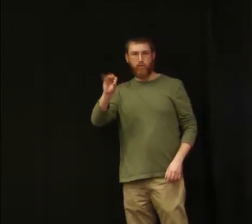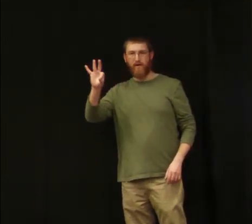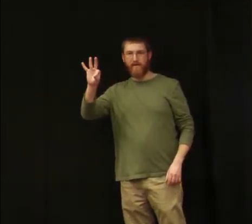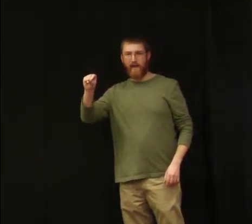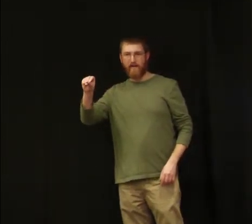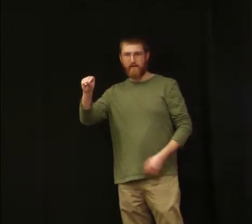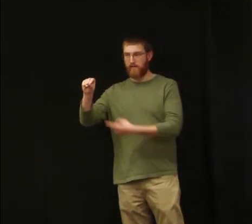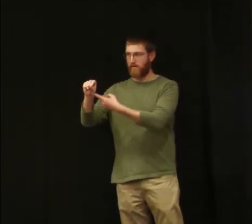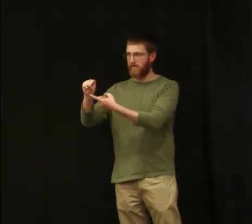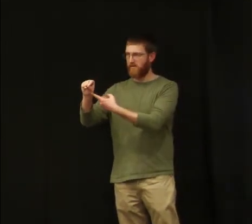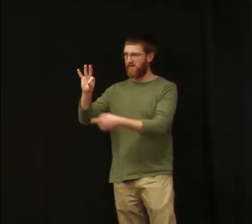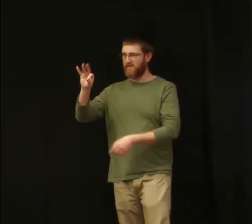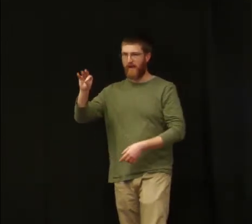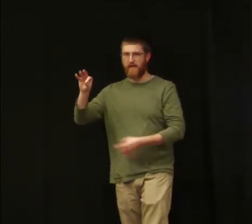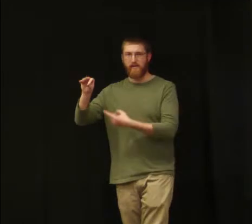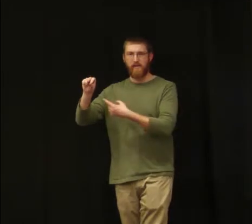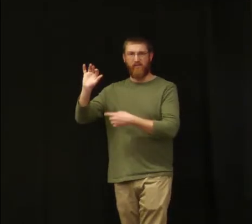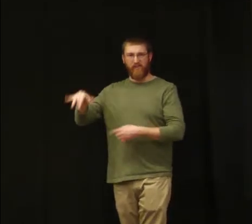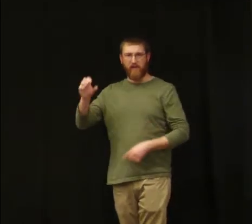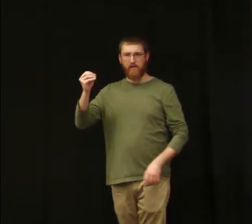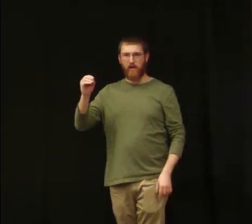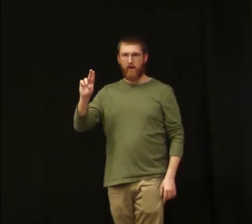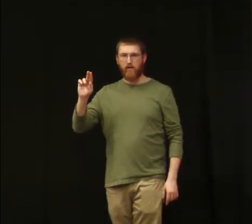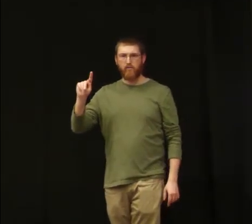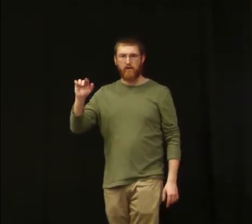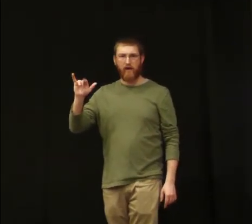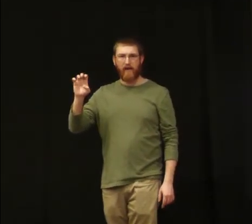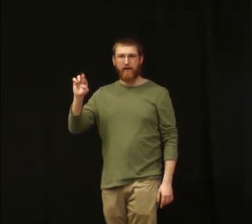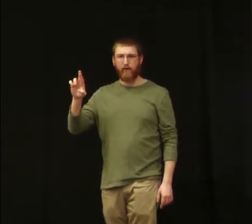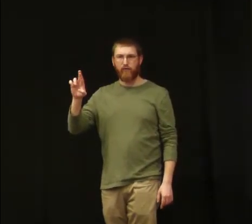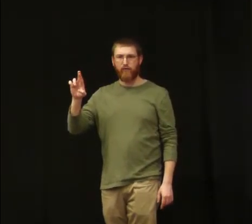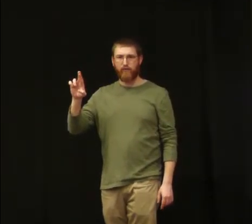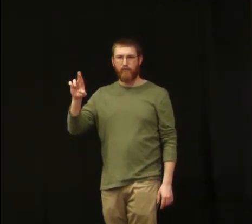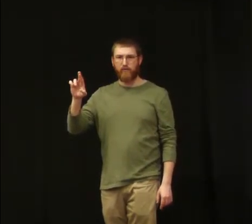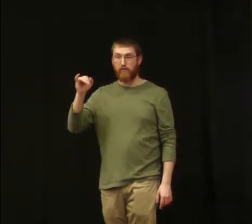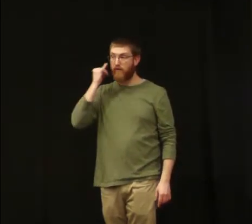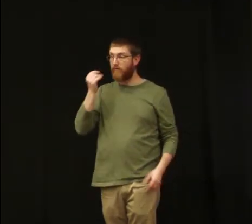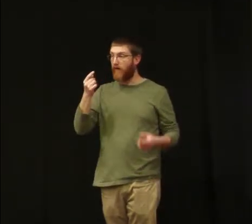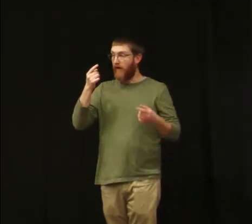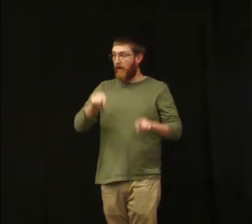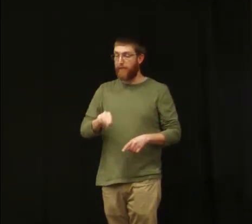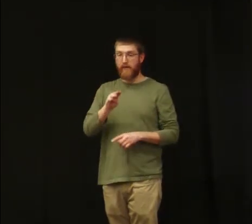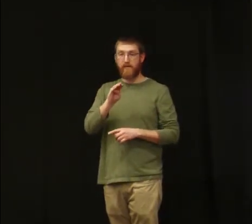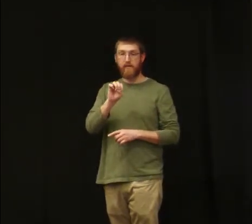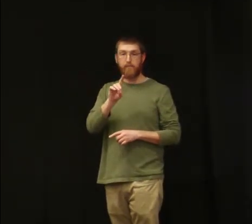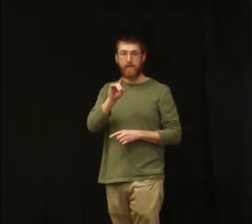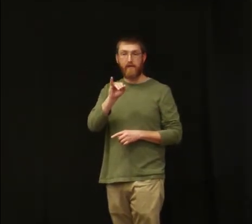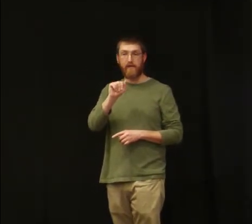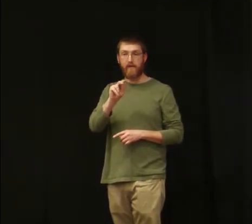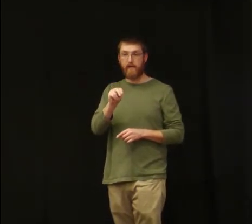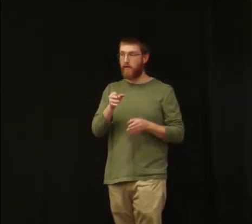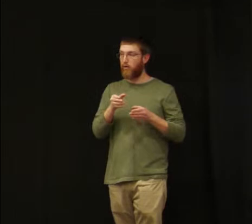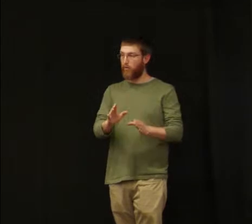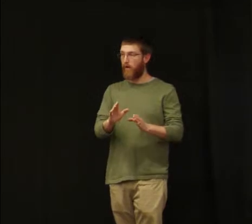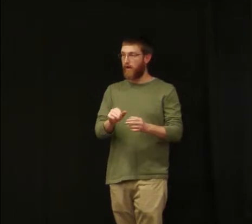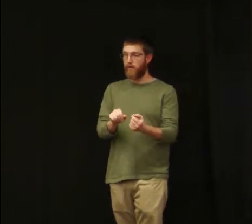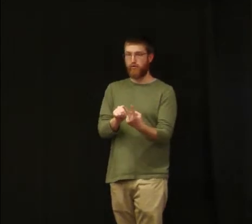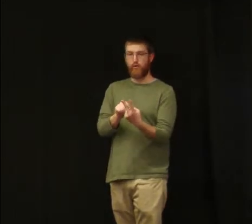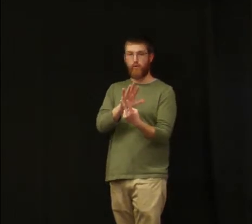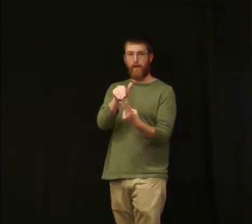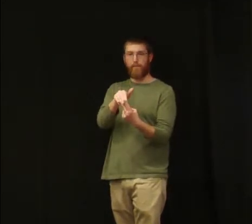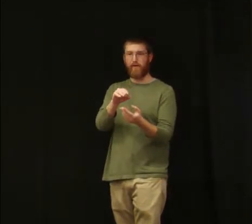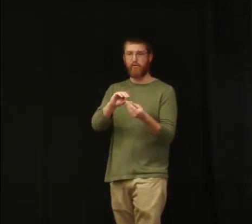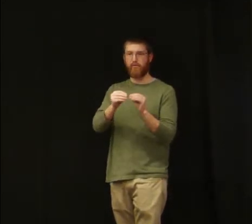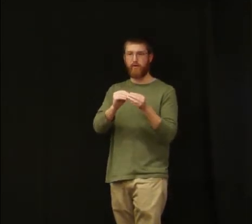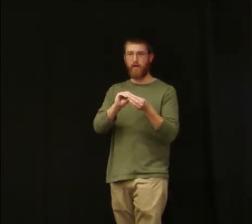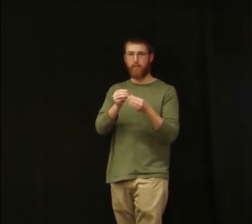an outlier, right? 90%. If we did it the median way, we looked at the 2 central numbers, we